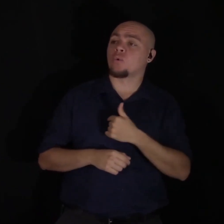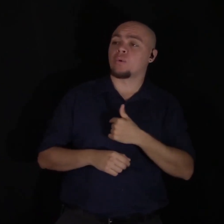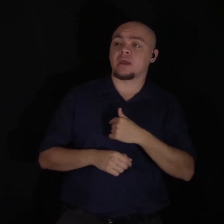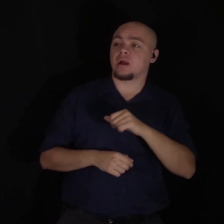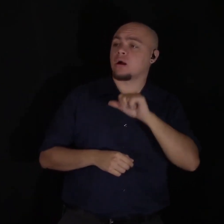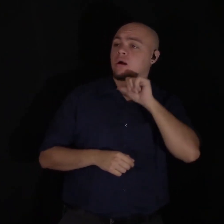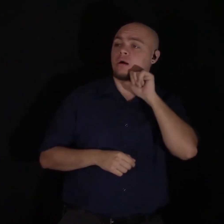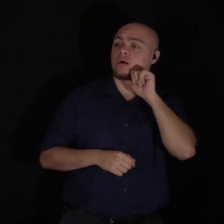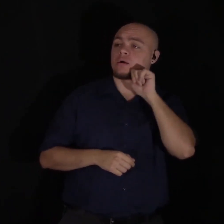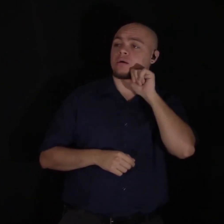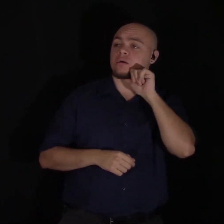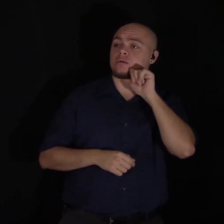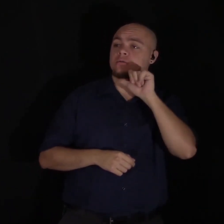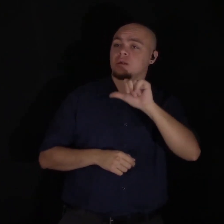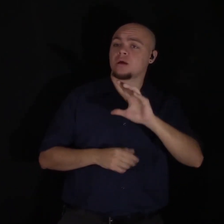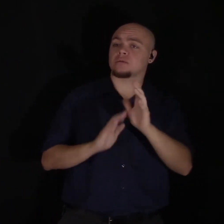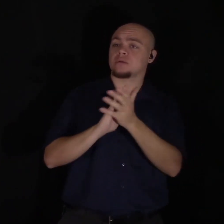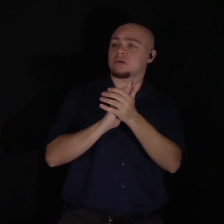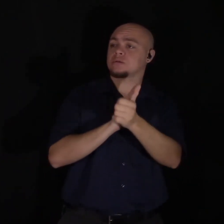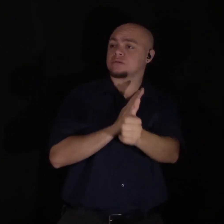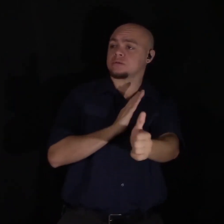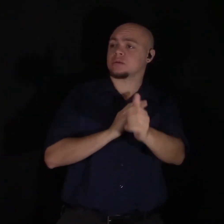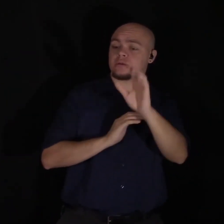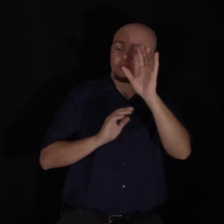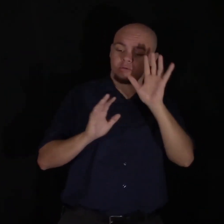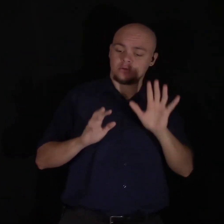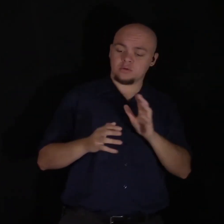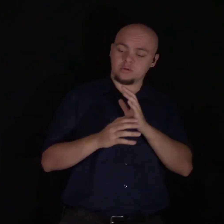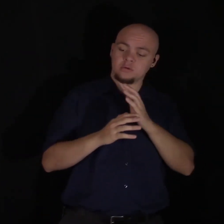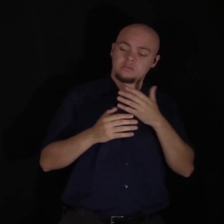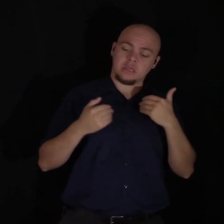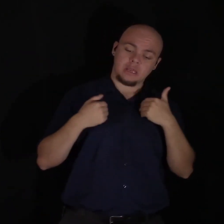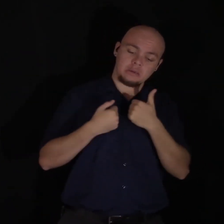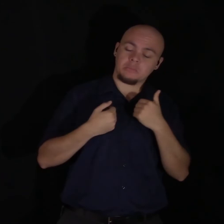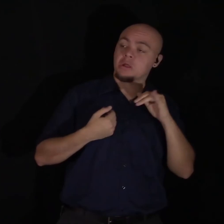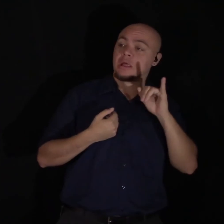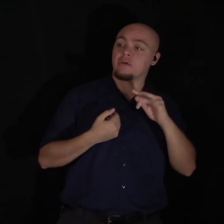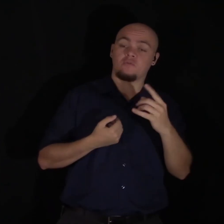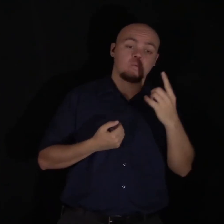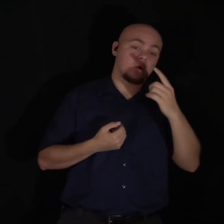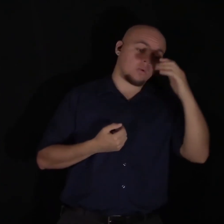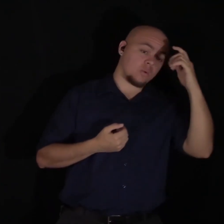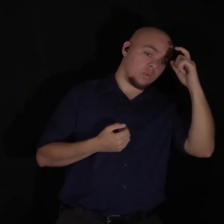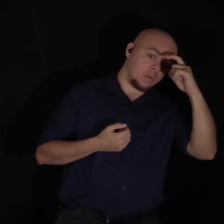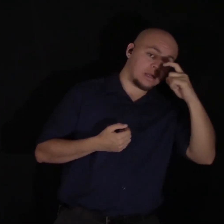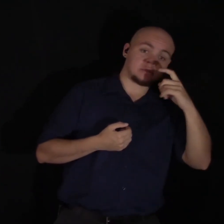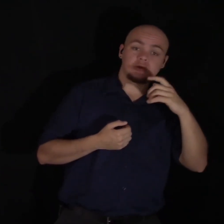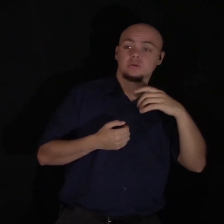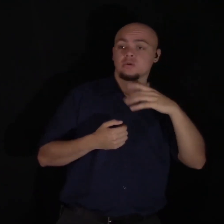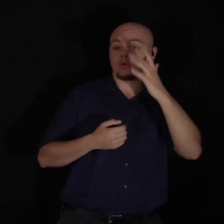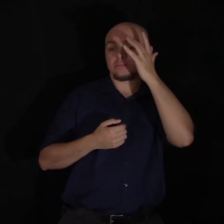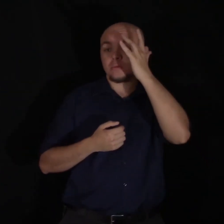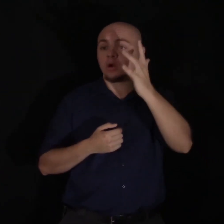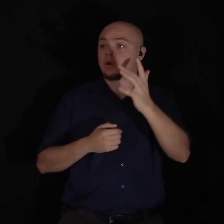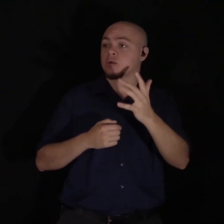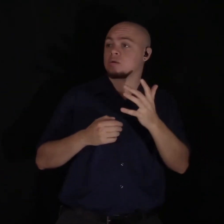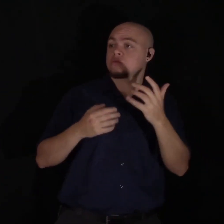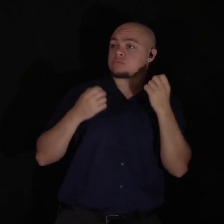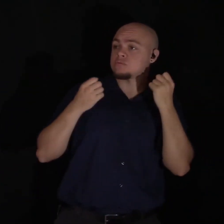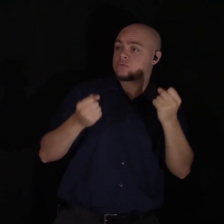unfashioned creatures, but half made up, if one wiser, better, dearer than ourselves, such a friend ought to be,